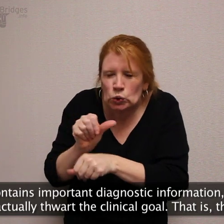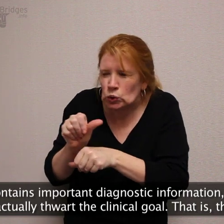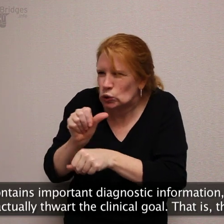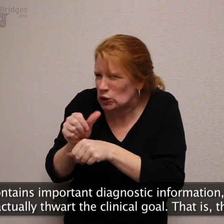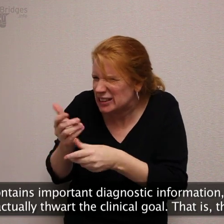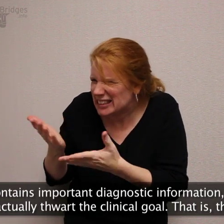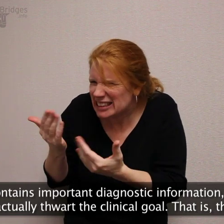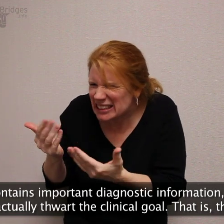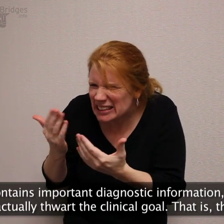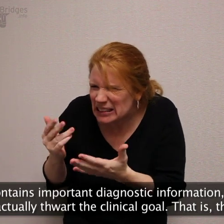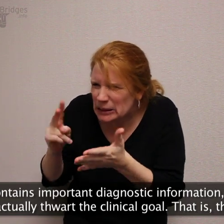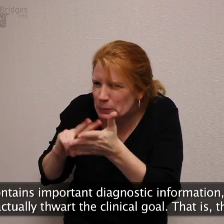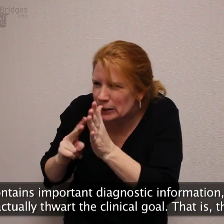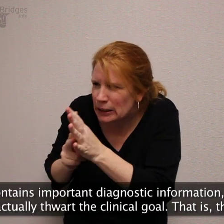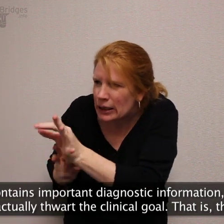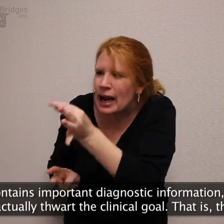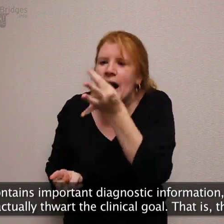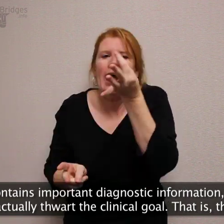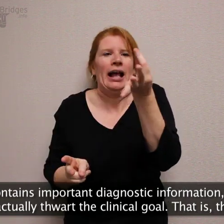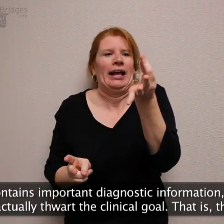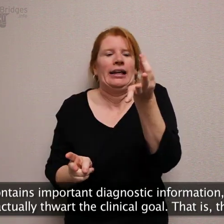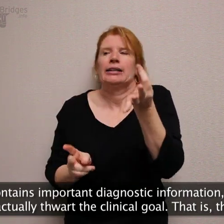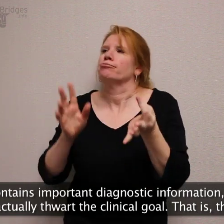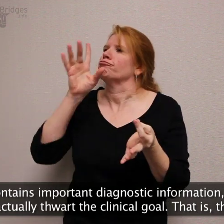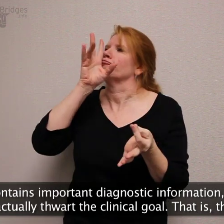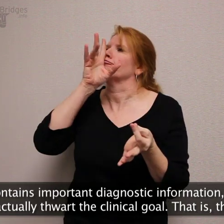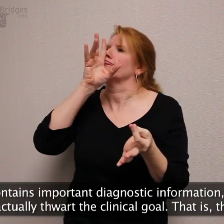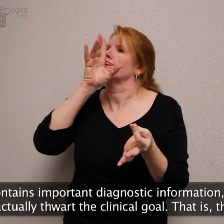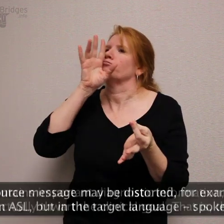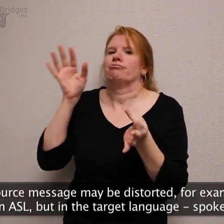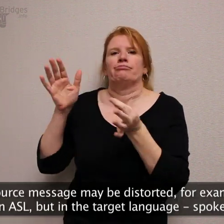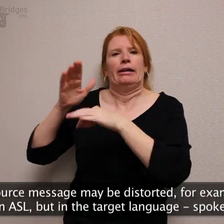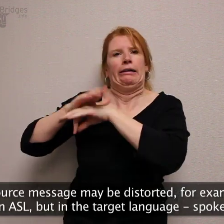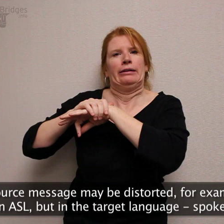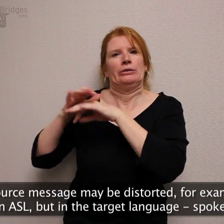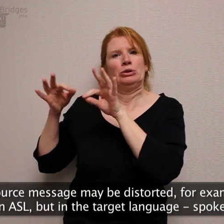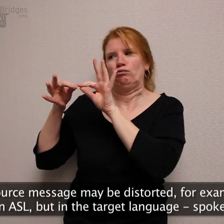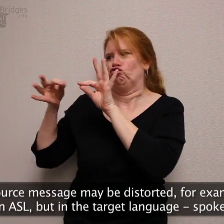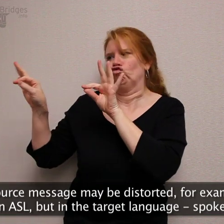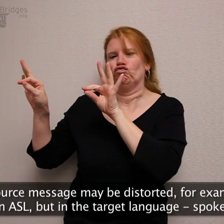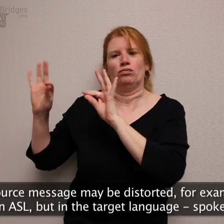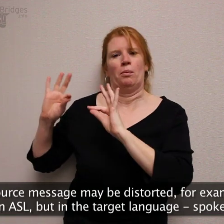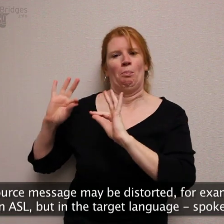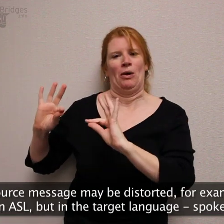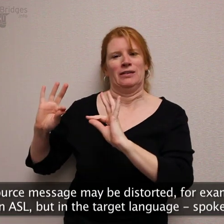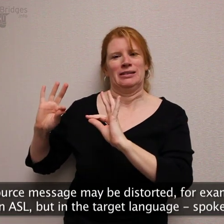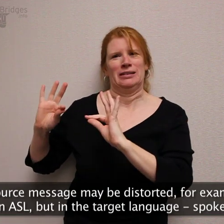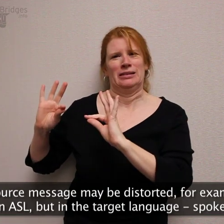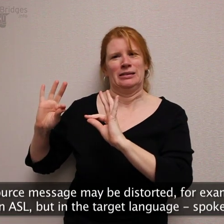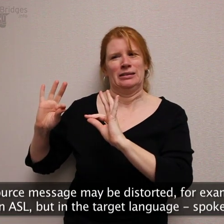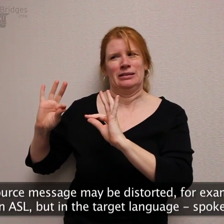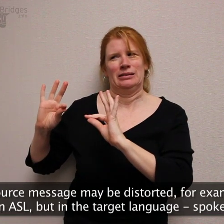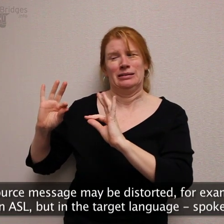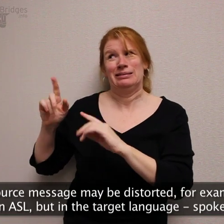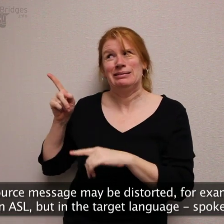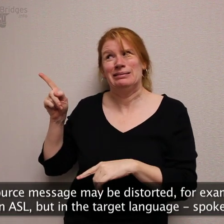Interpreters, because of the nature of their work, understand and convey meaning to ASL